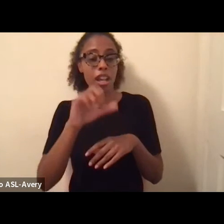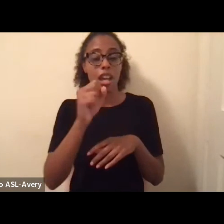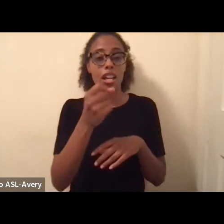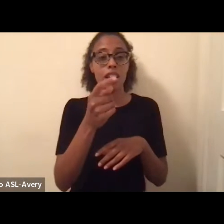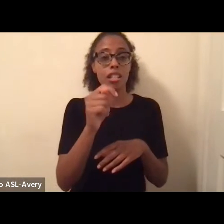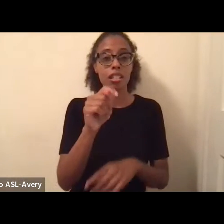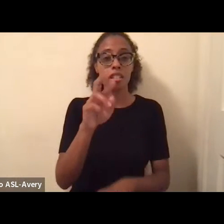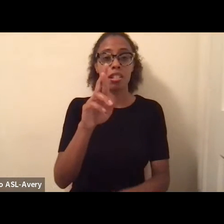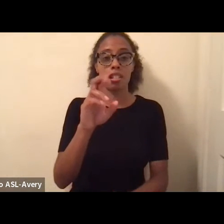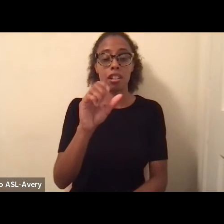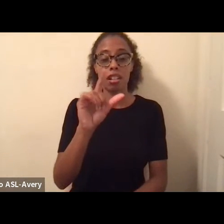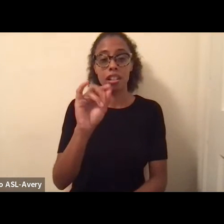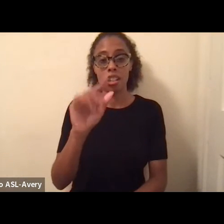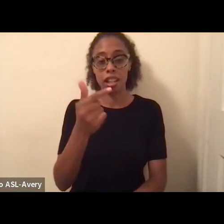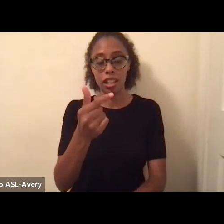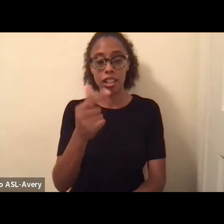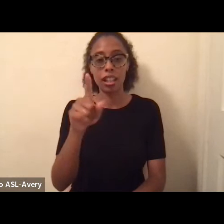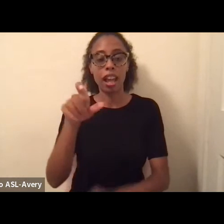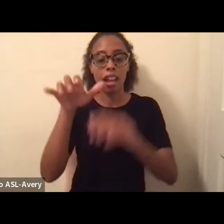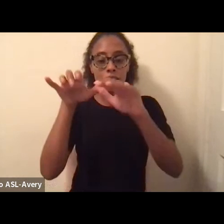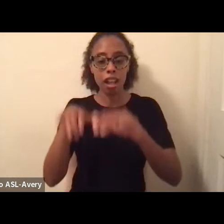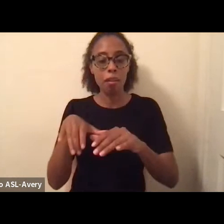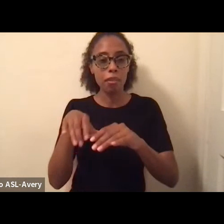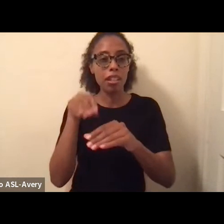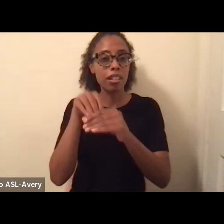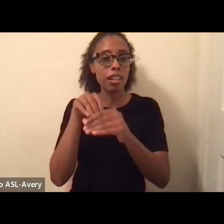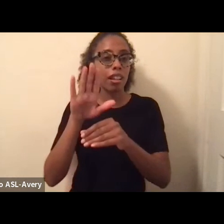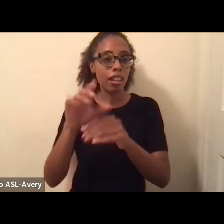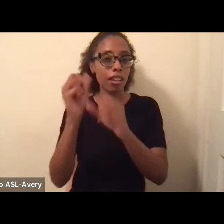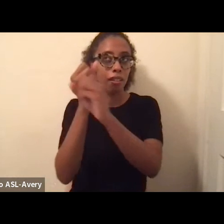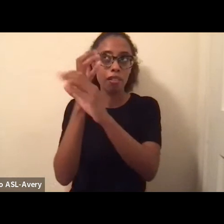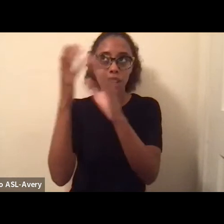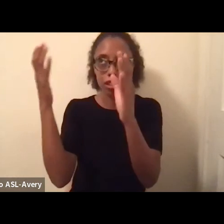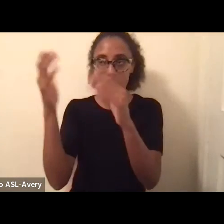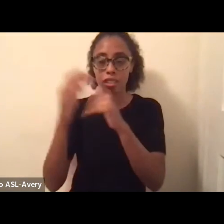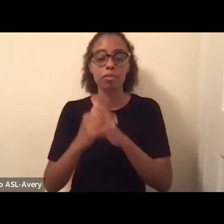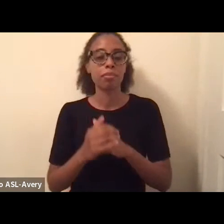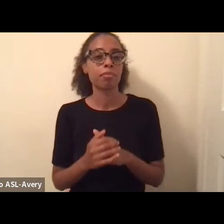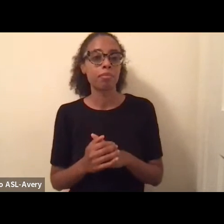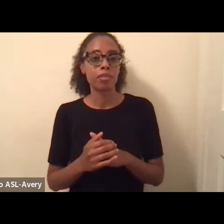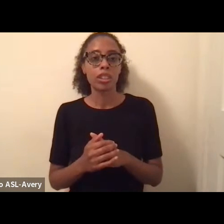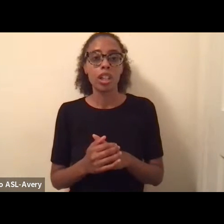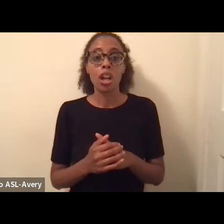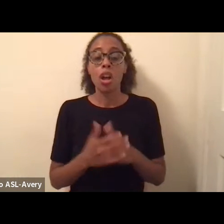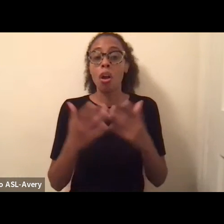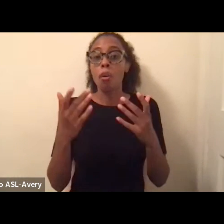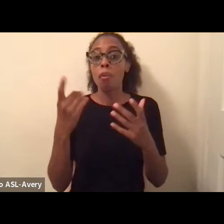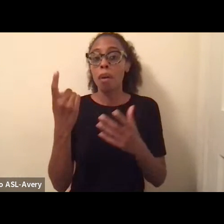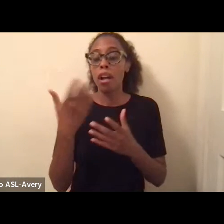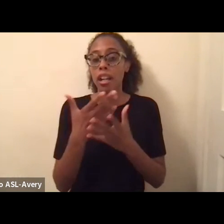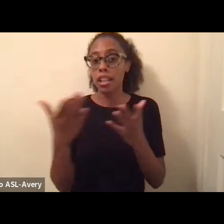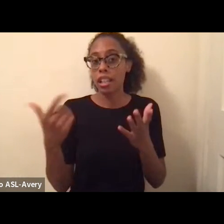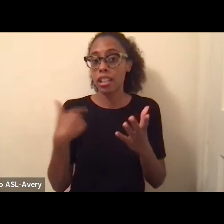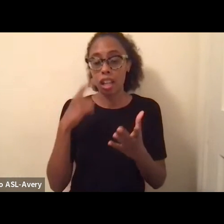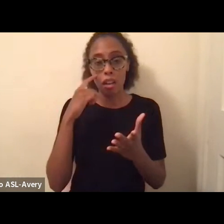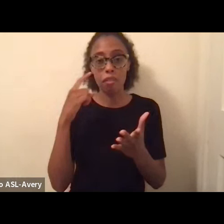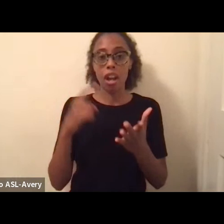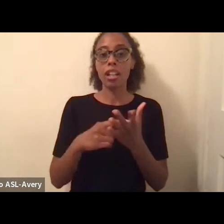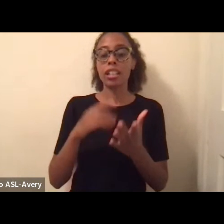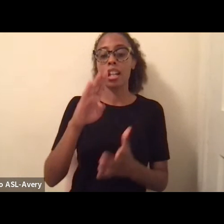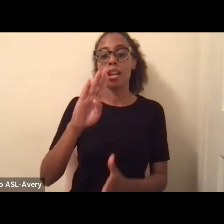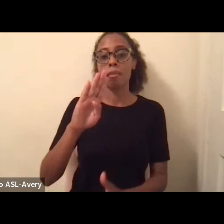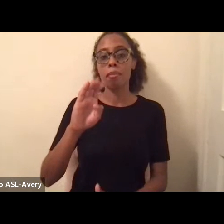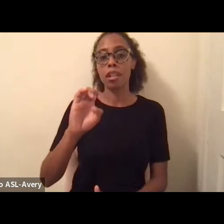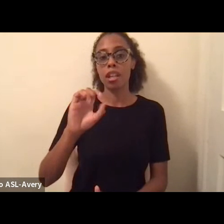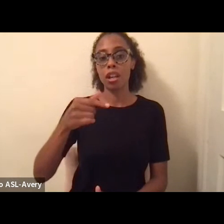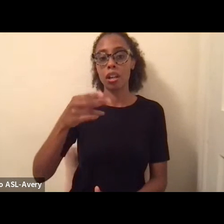in his vision. That one of the things that I'm recognizing, and as Bakita also offered, well, what do we do